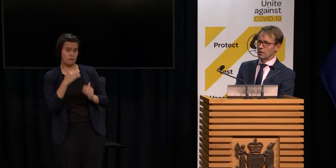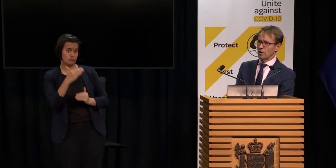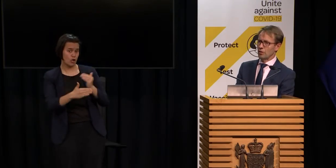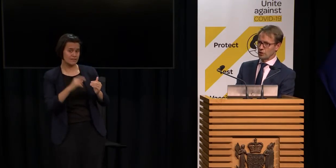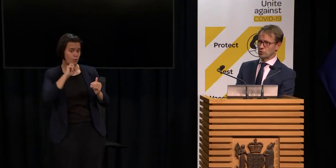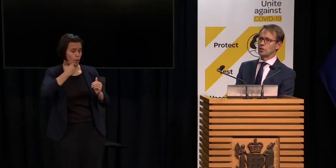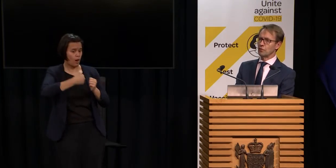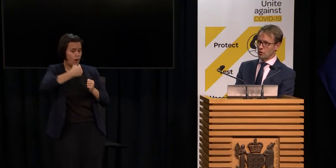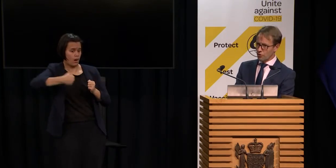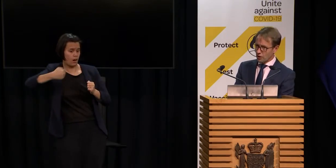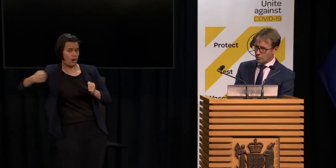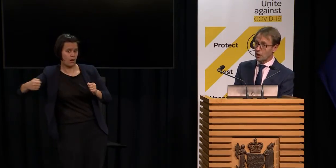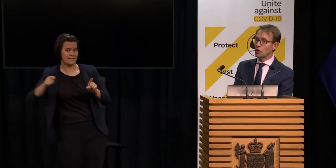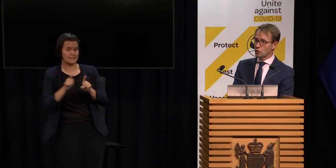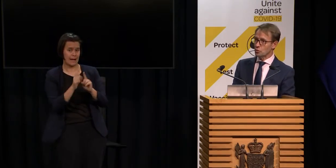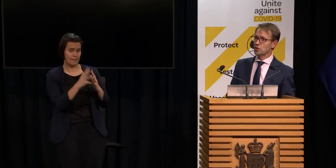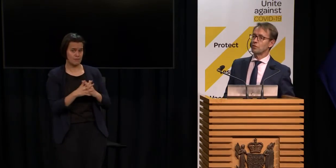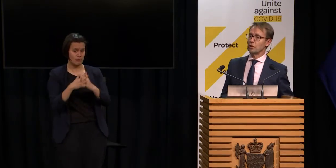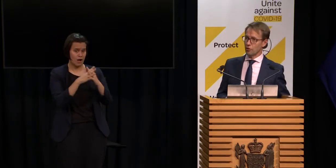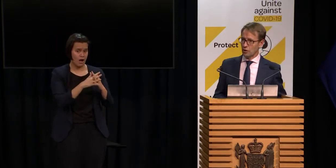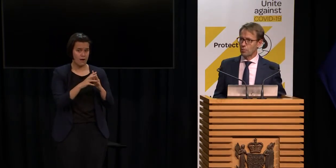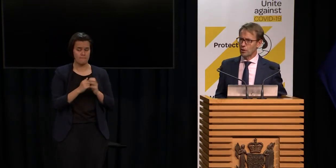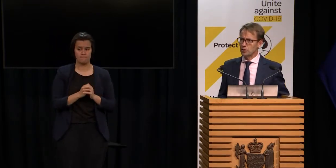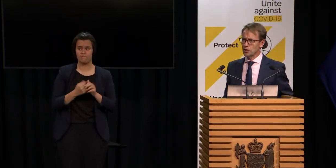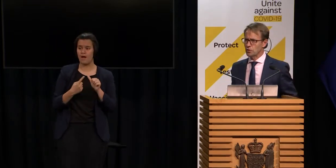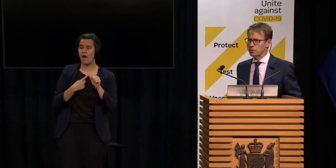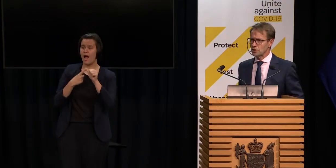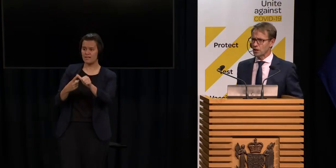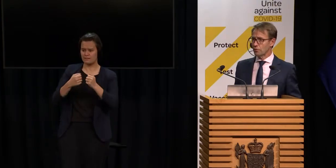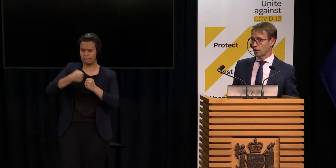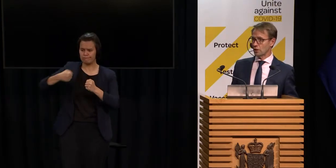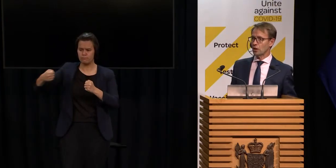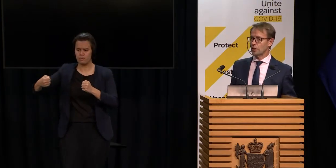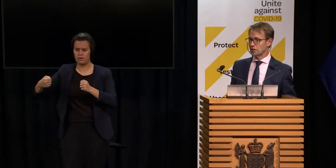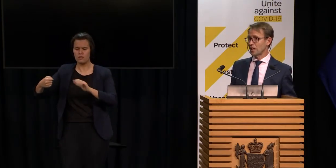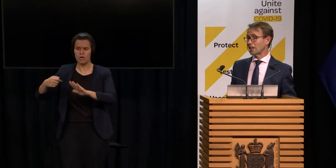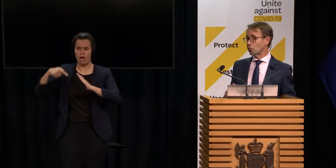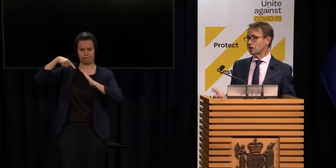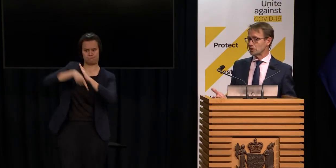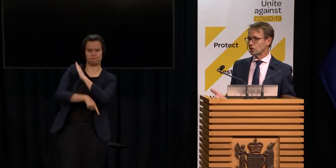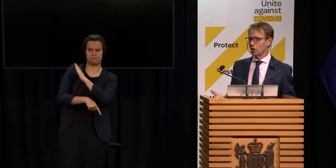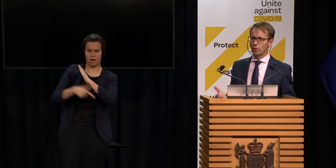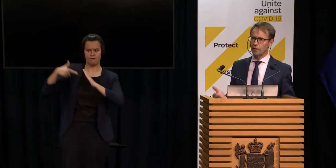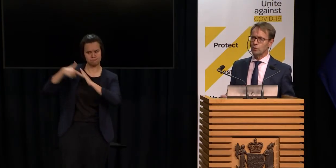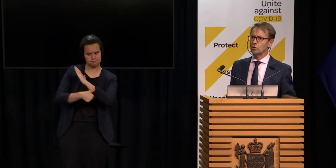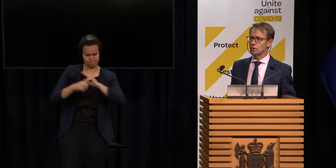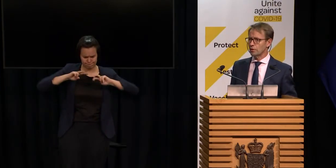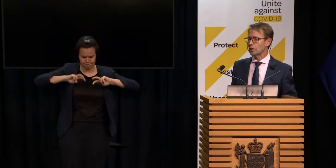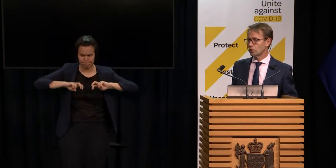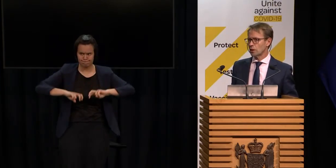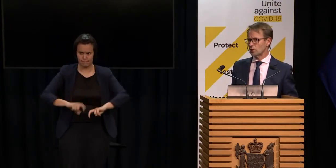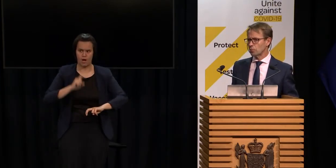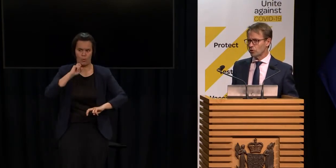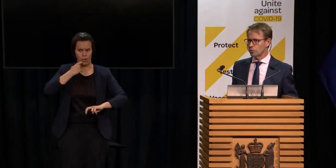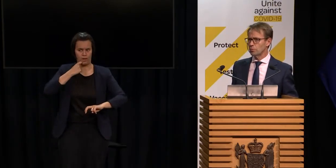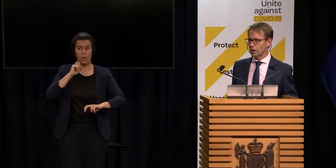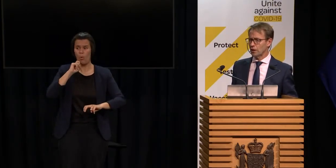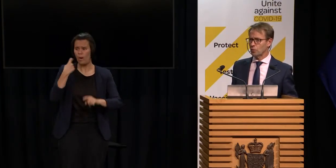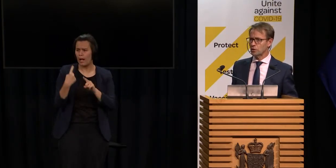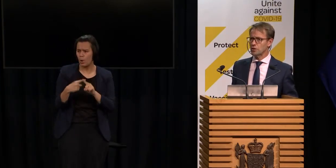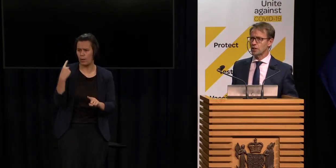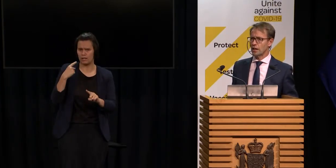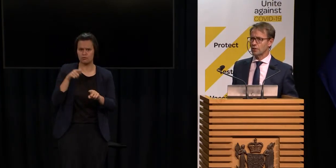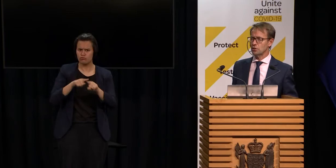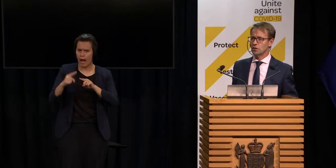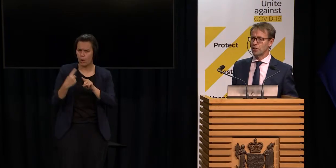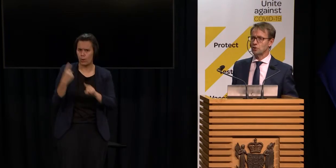added. I think you'll see you'll see a very thorough process from MedSafe, and I know they're standing ready to go, and they will turn around as quickly as possible, but